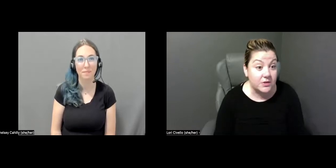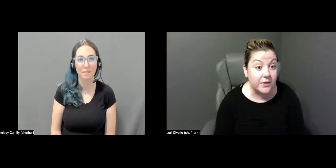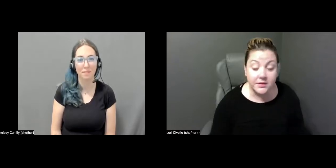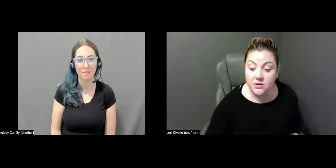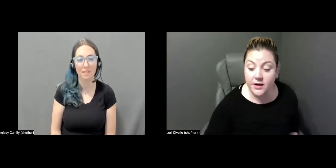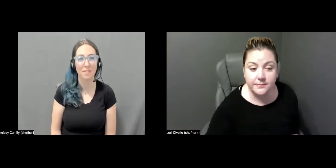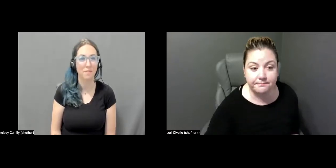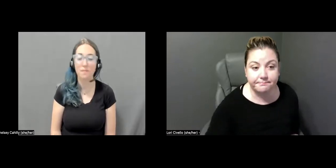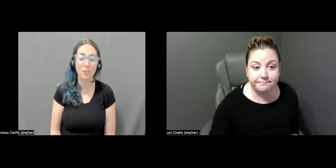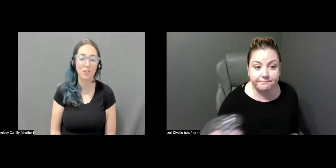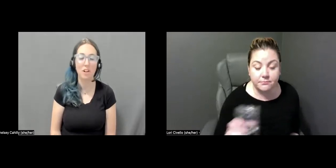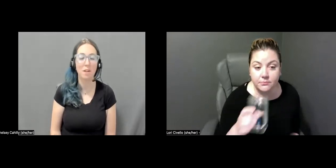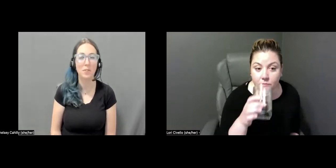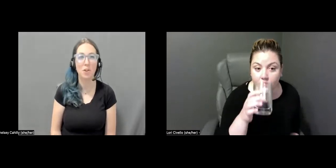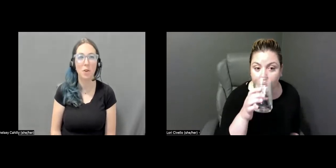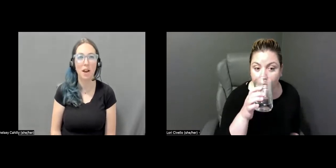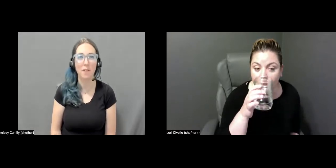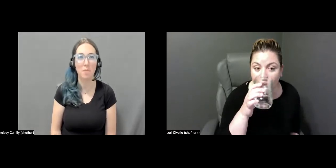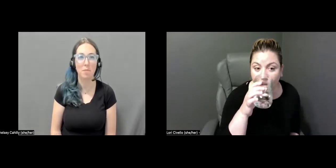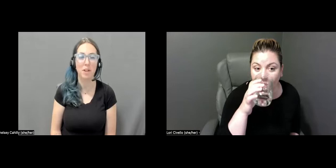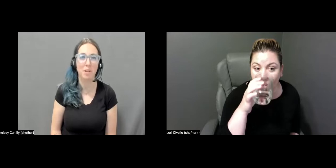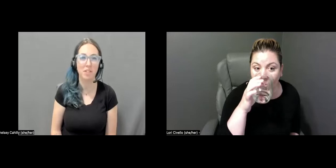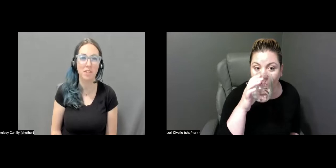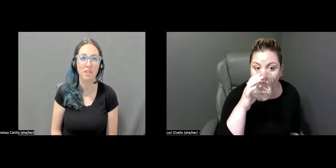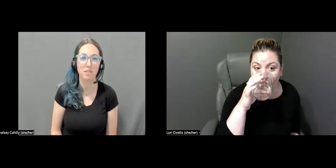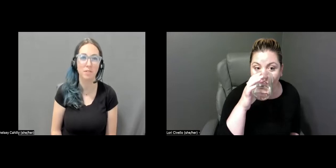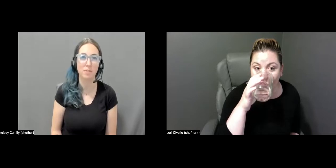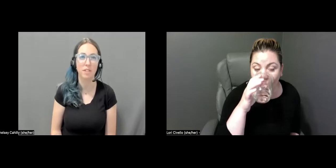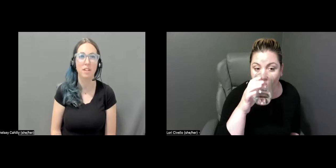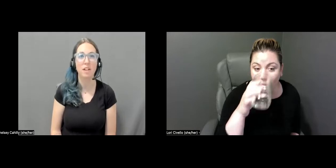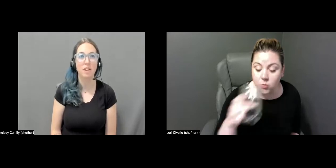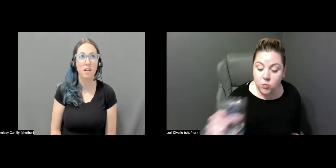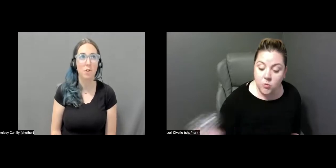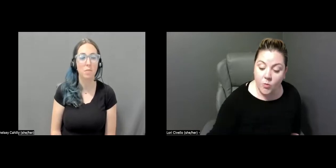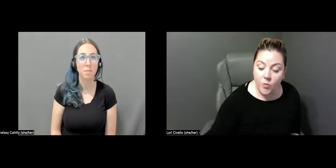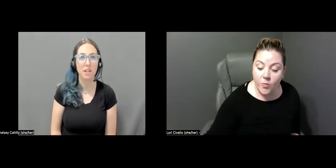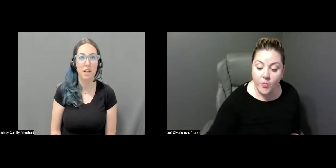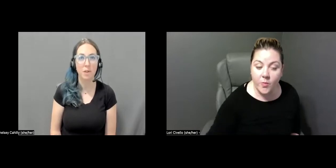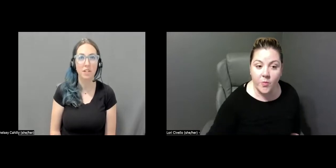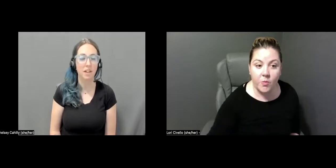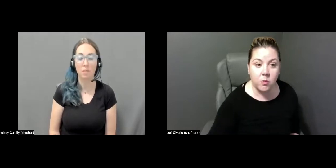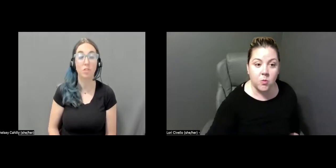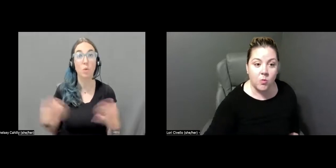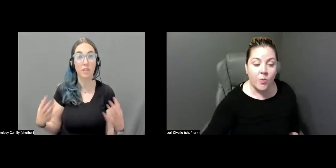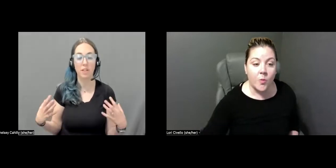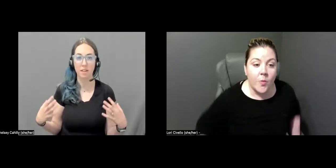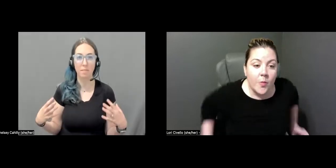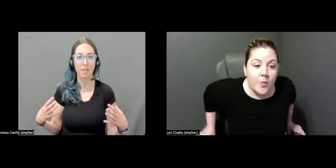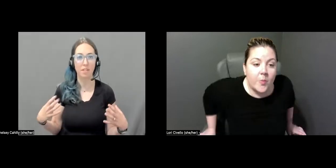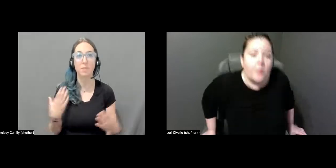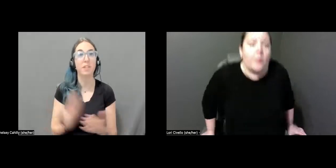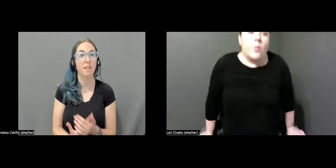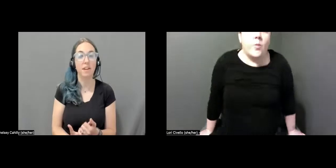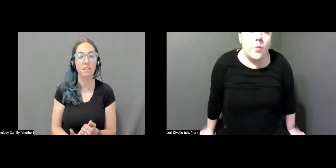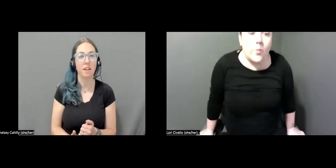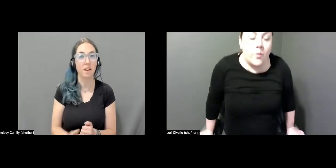similar experience, correct? For sure. So I remember being about 16 years old and coming home to my dad one day, and I was so excited because